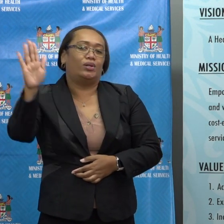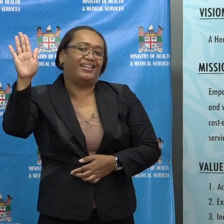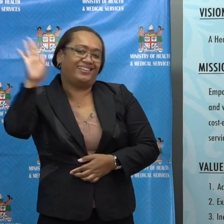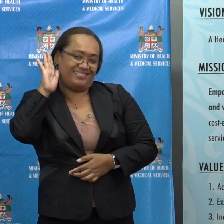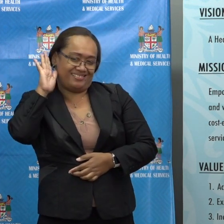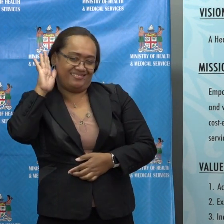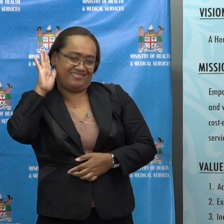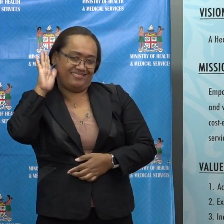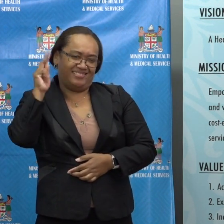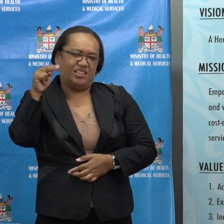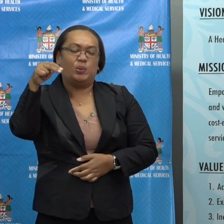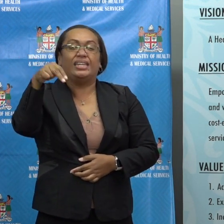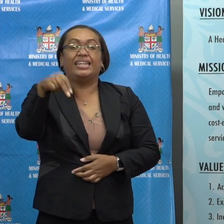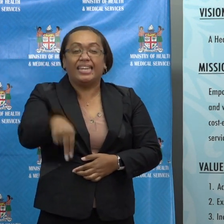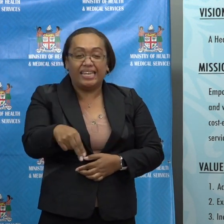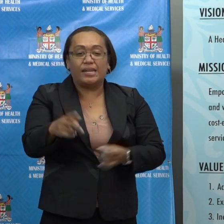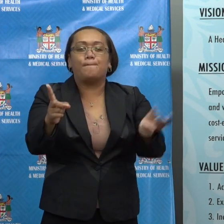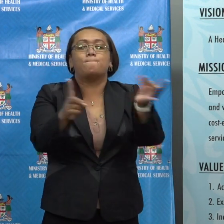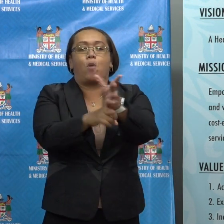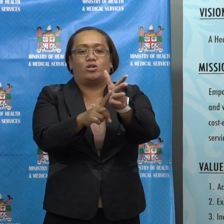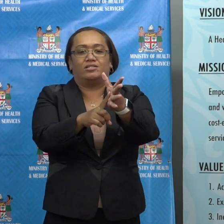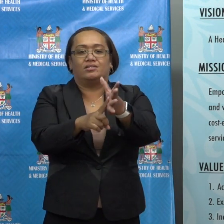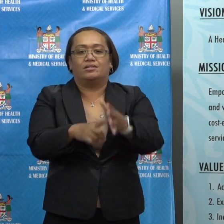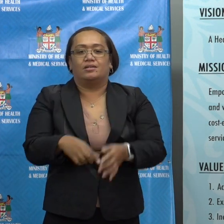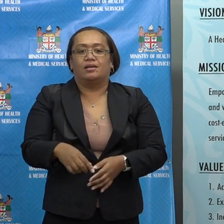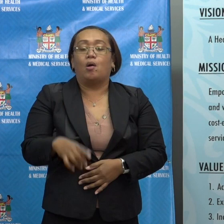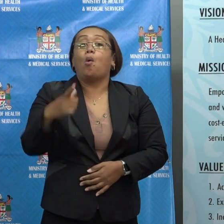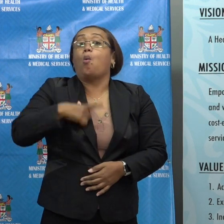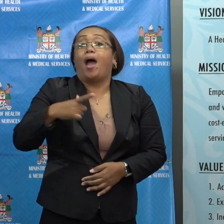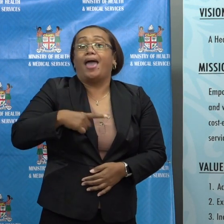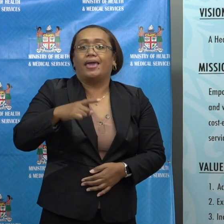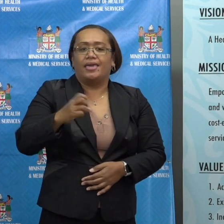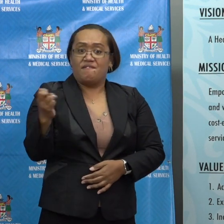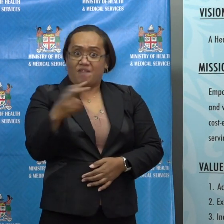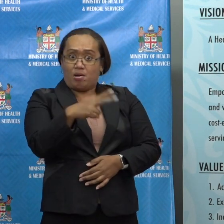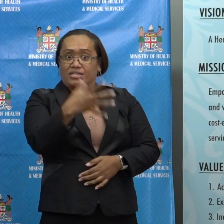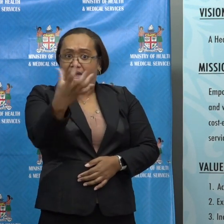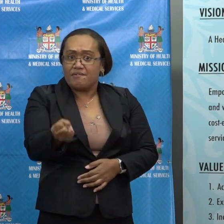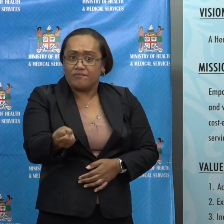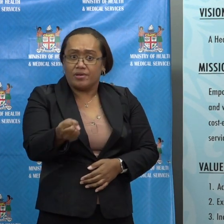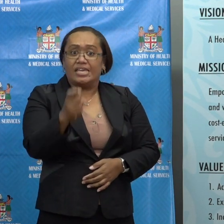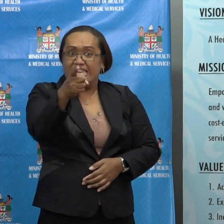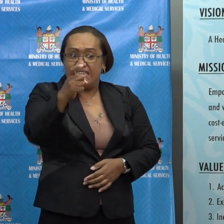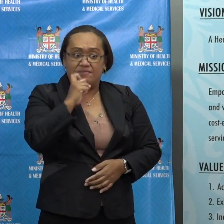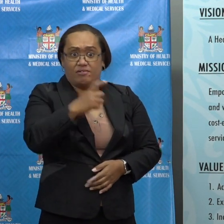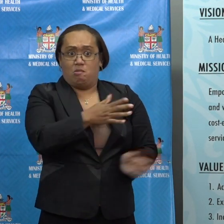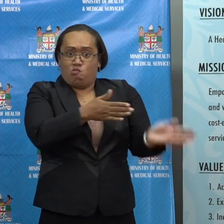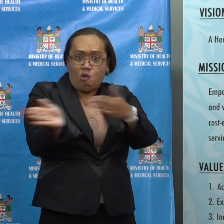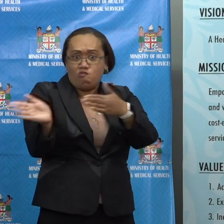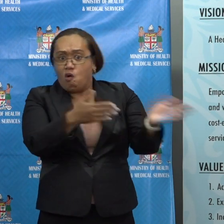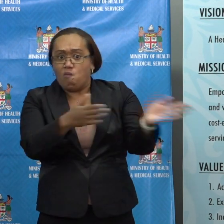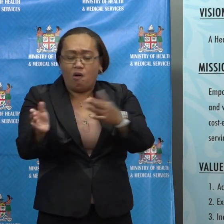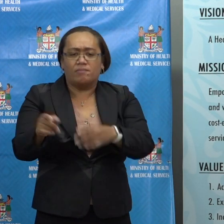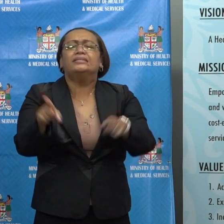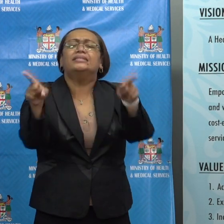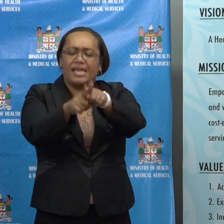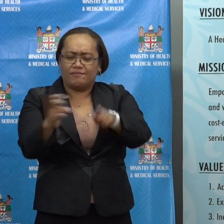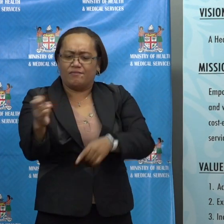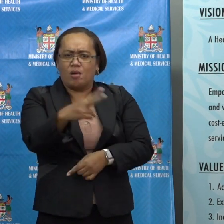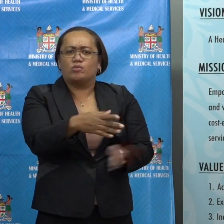The key message about if people move, the virus moves, if it's with them, is an important one. So do please